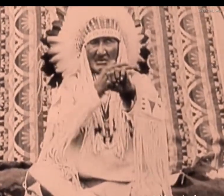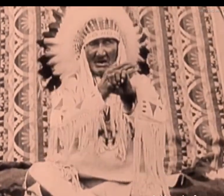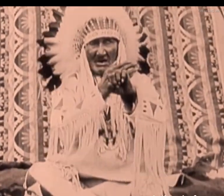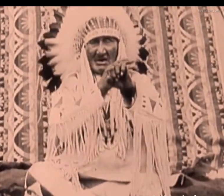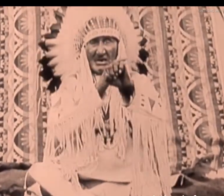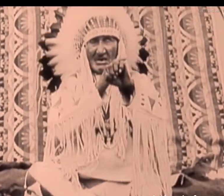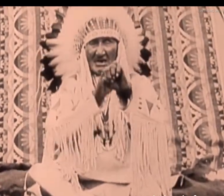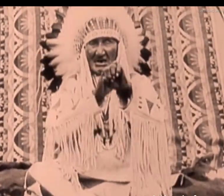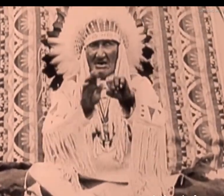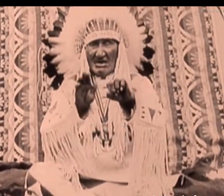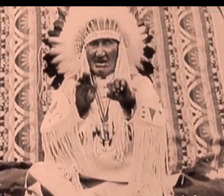Jump over.